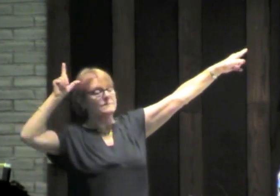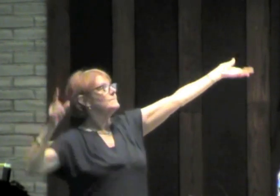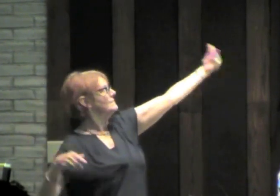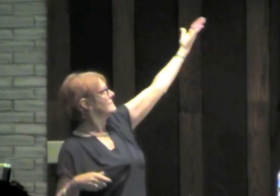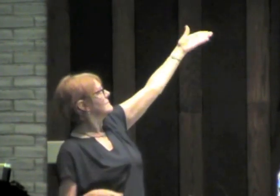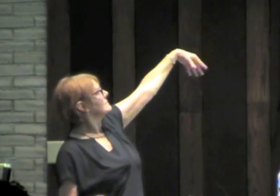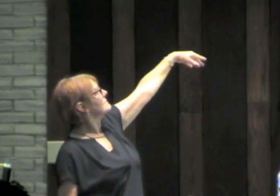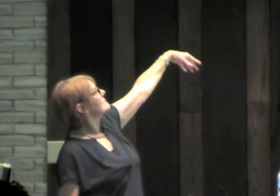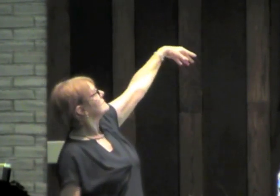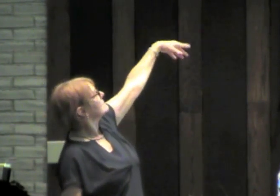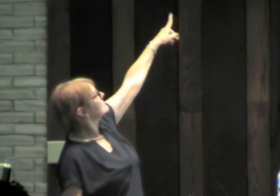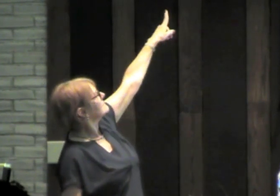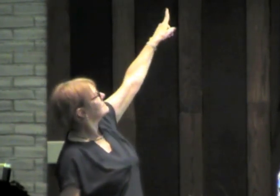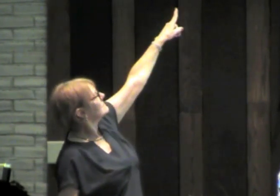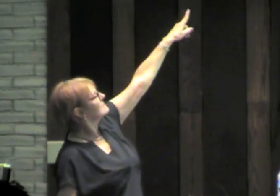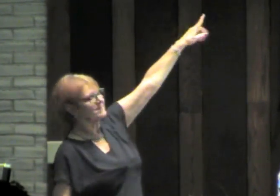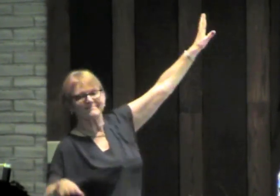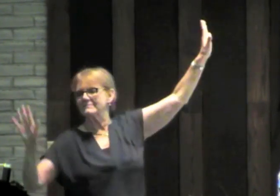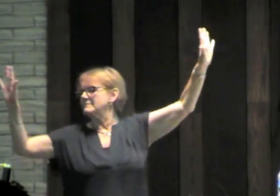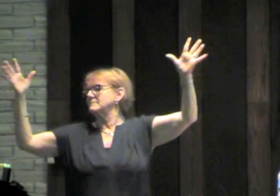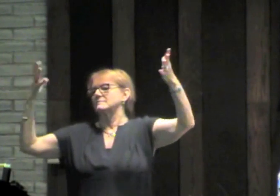about Jordan. I'm almost to the end of my presentation now.